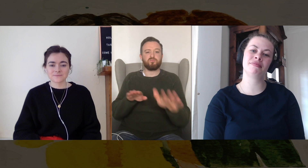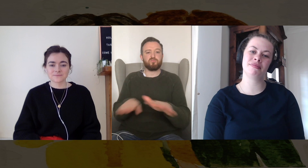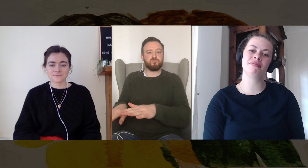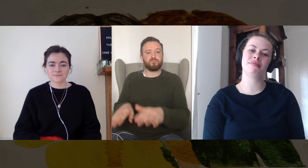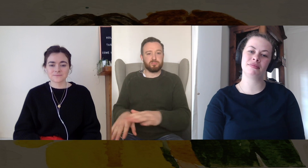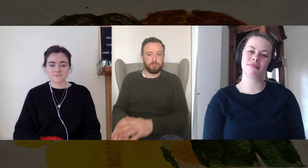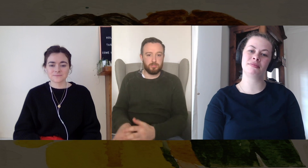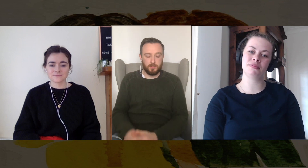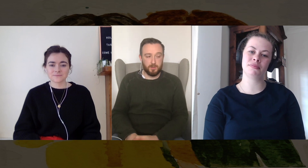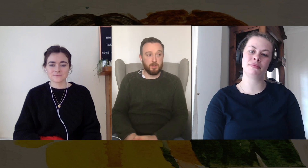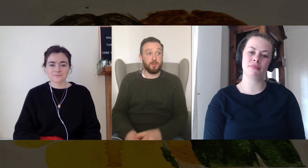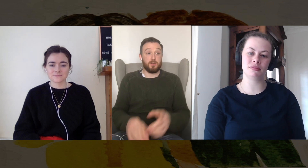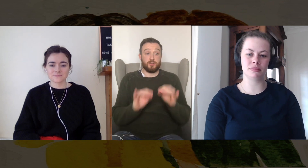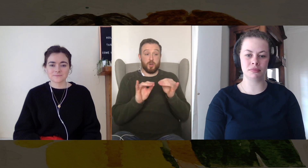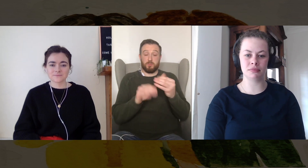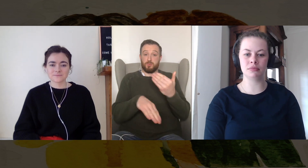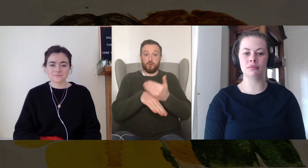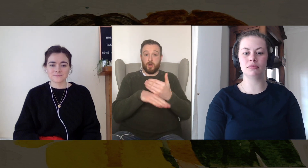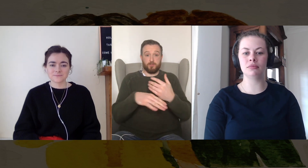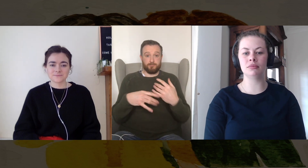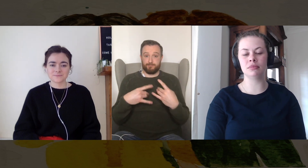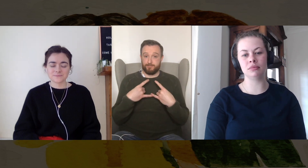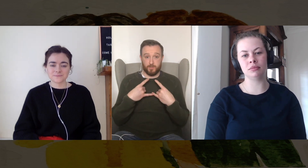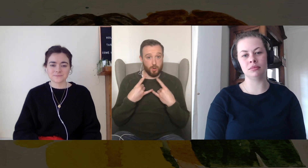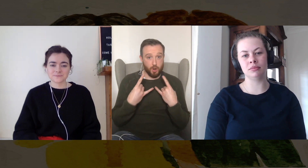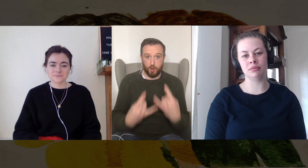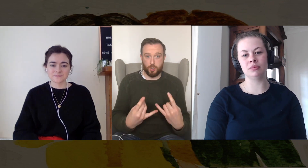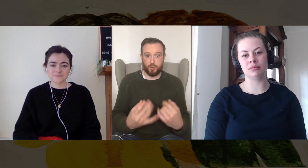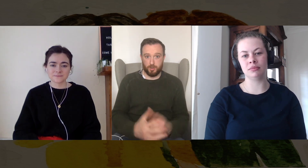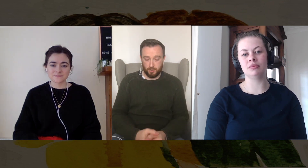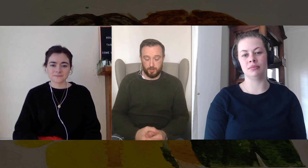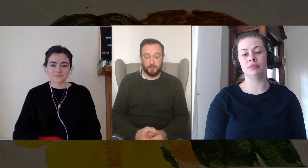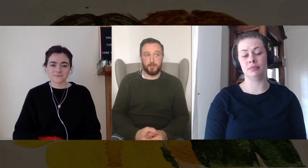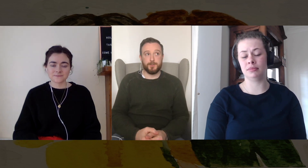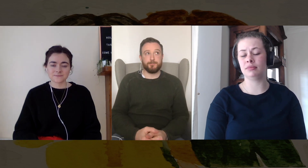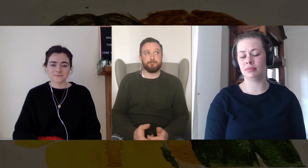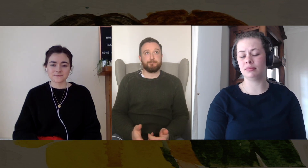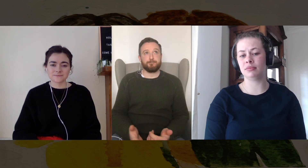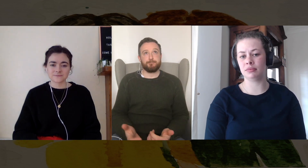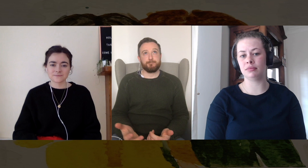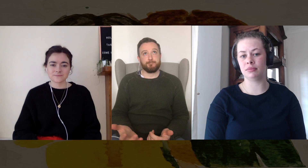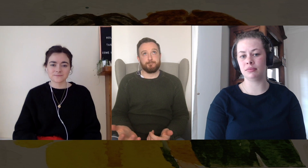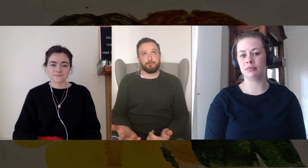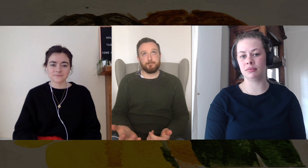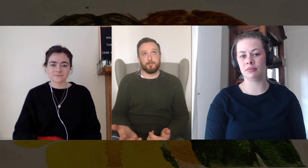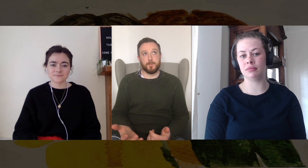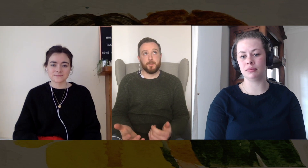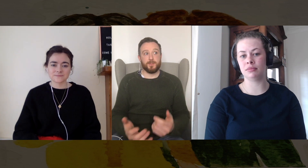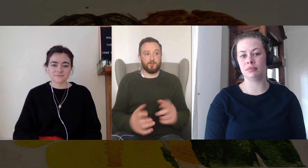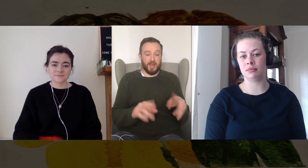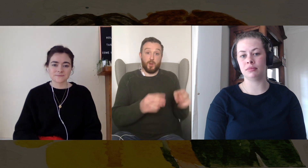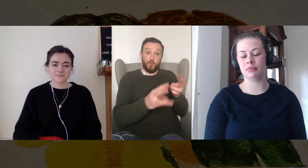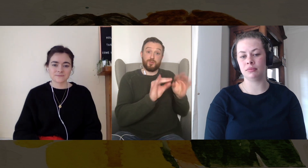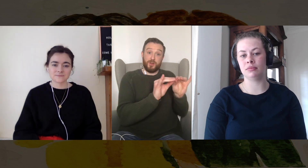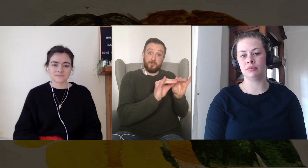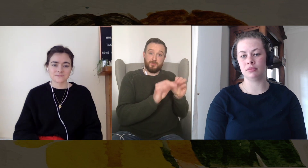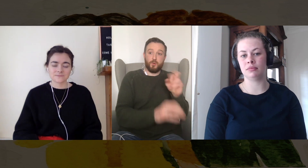It's lifestyle choice as well. Yeah. No, true. You can choose to work in those environments if you want to work there, but no one's forcing you.